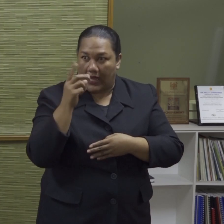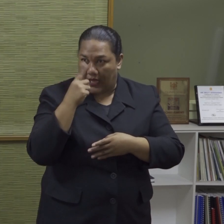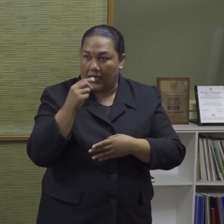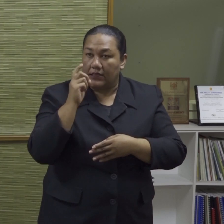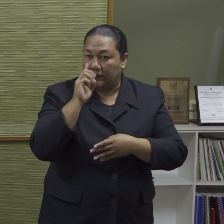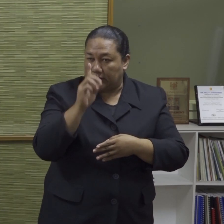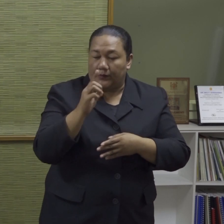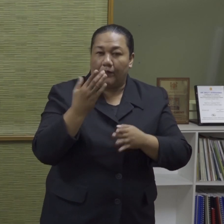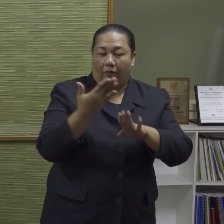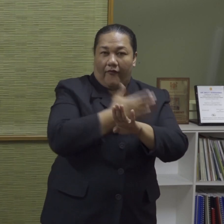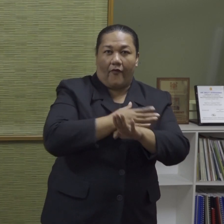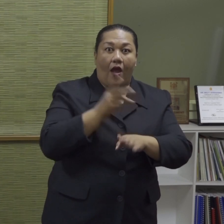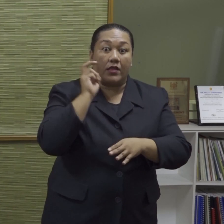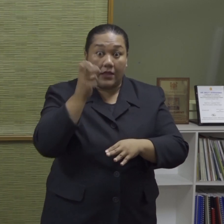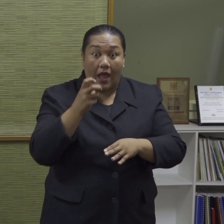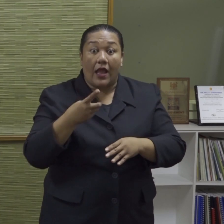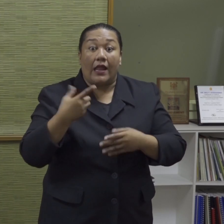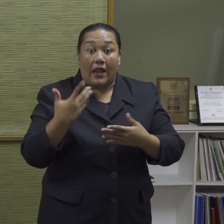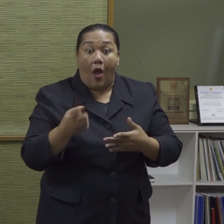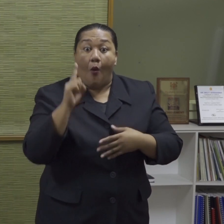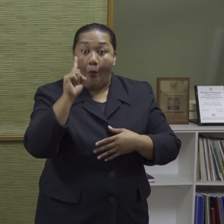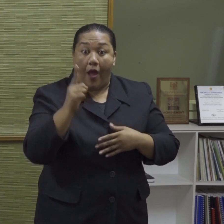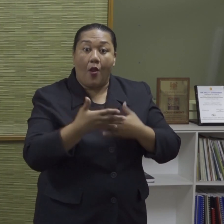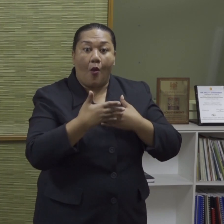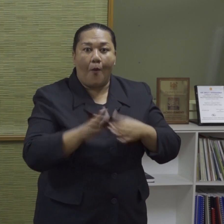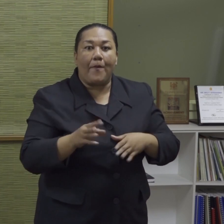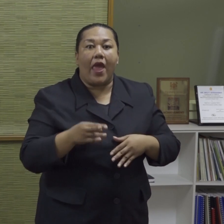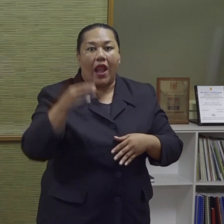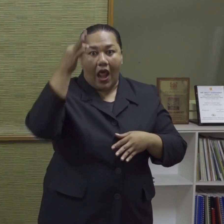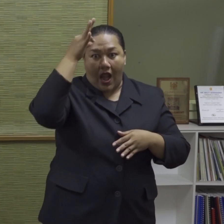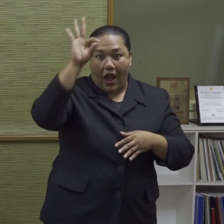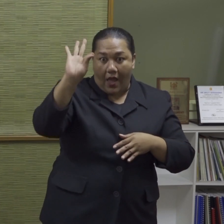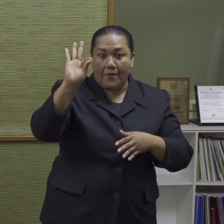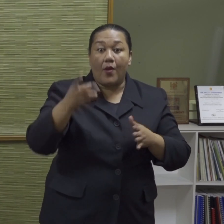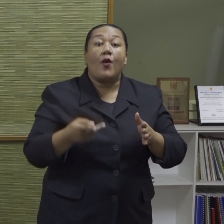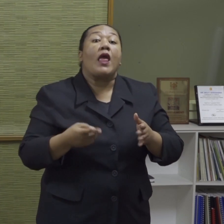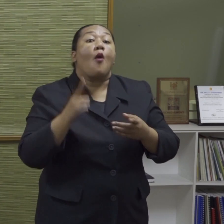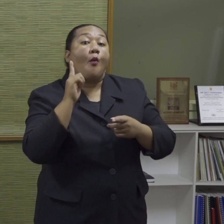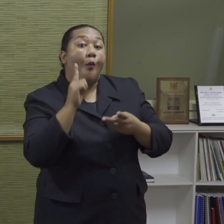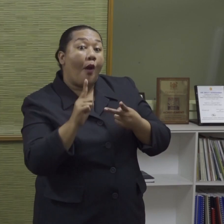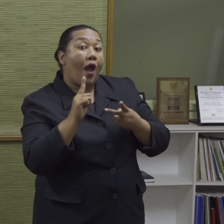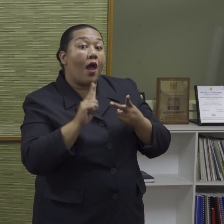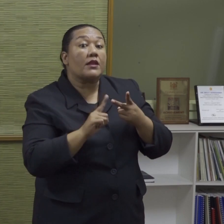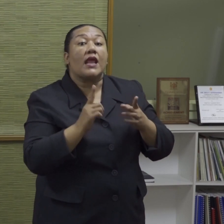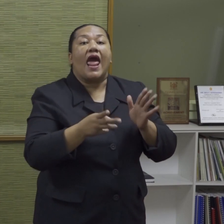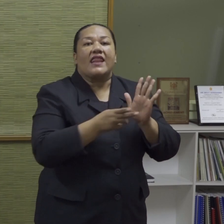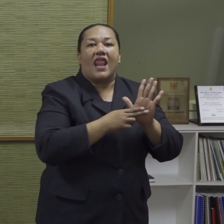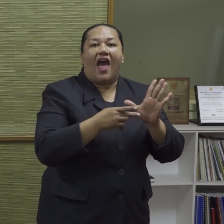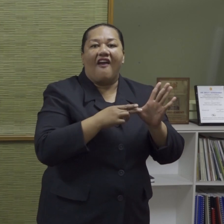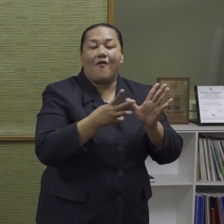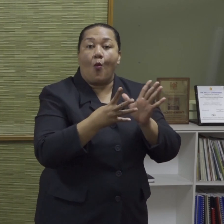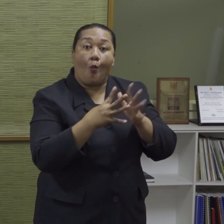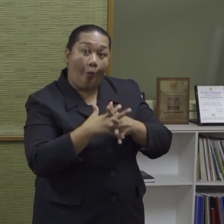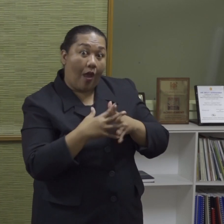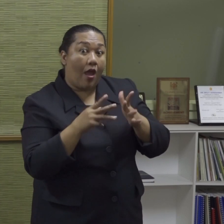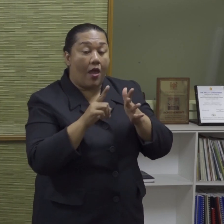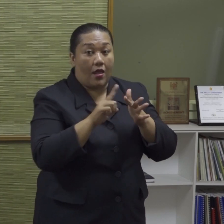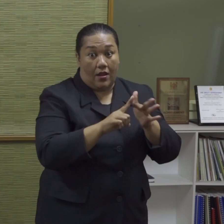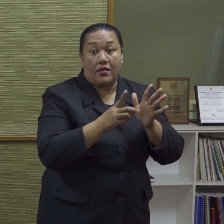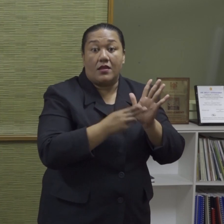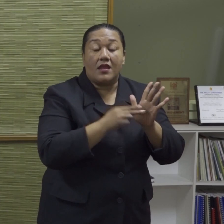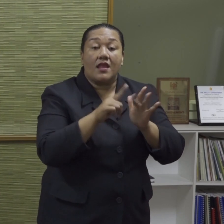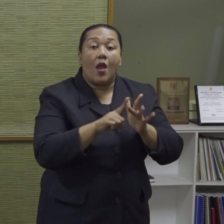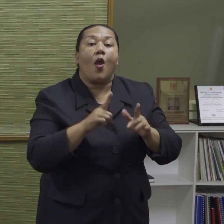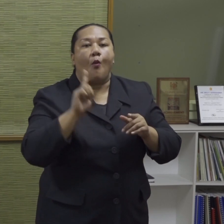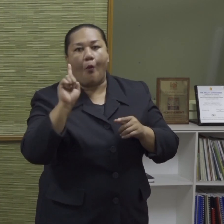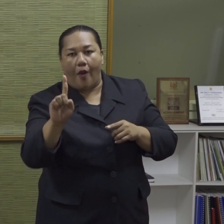now open, 1 in Rambi, 1 in Naweni Savusavu, and 1 in Reketi Maduata.